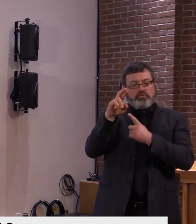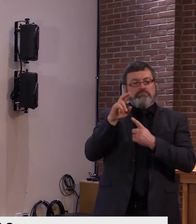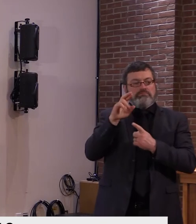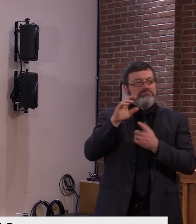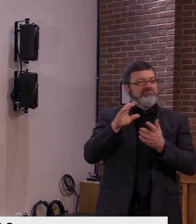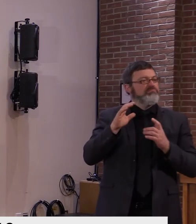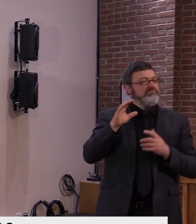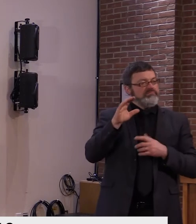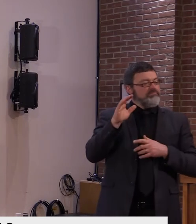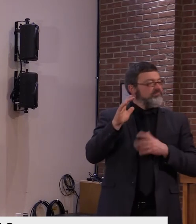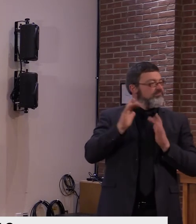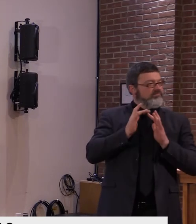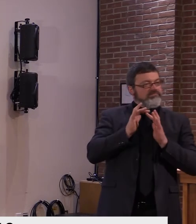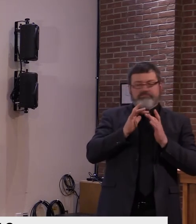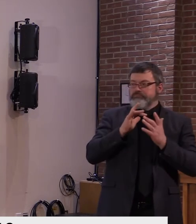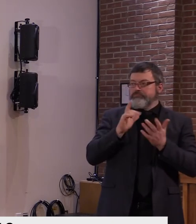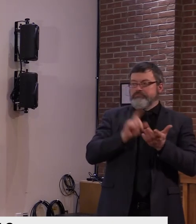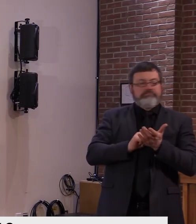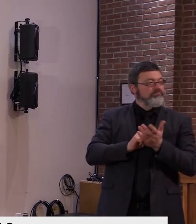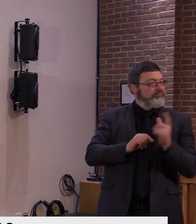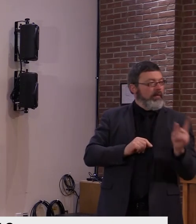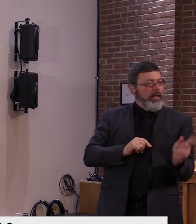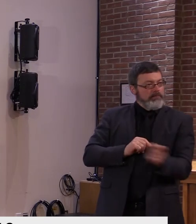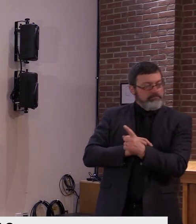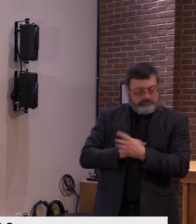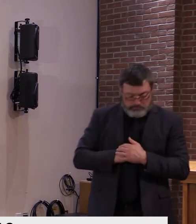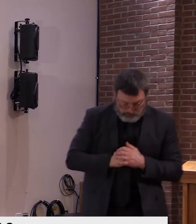Can you hear me? We can.